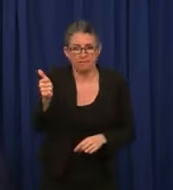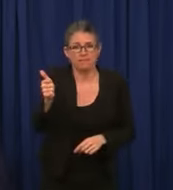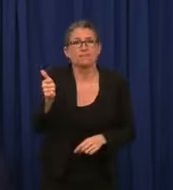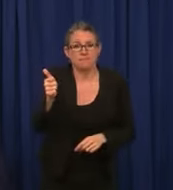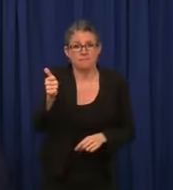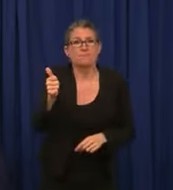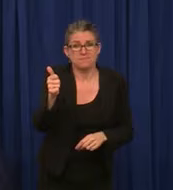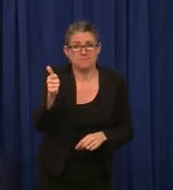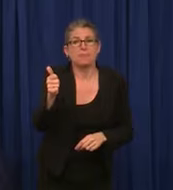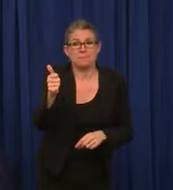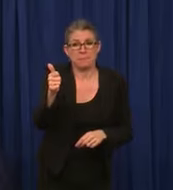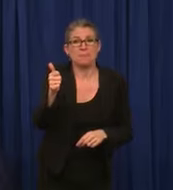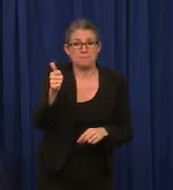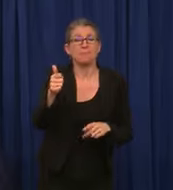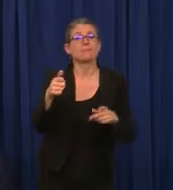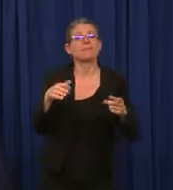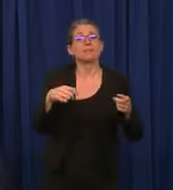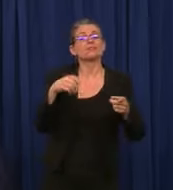healthy.